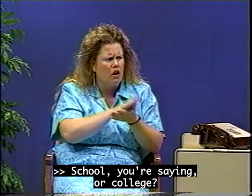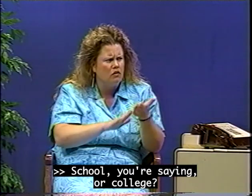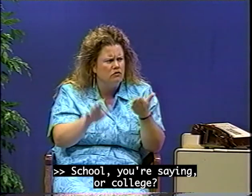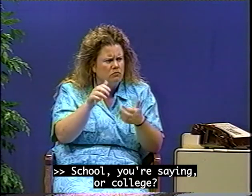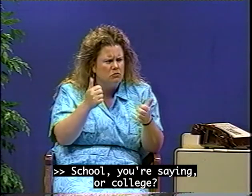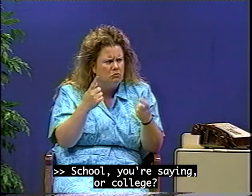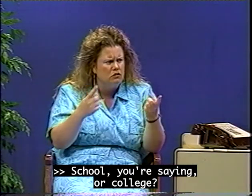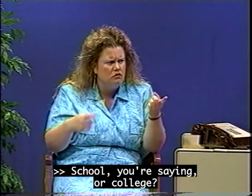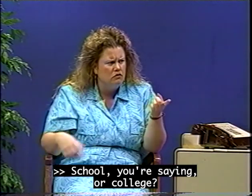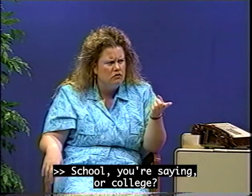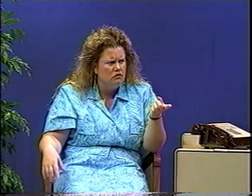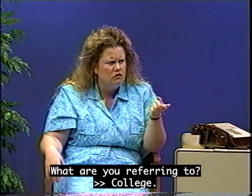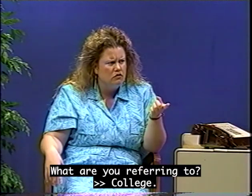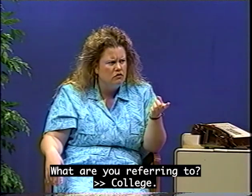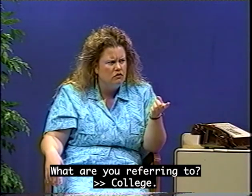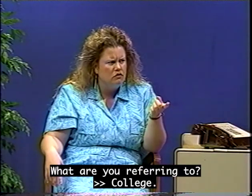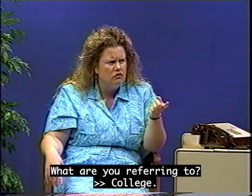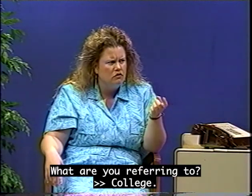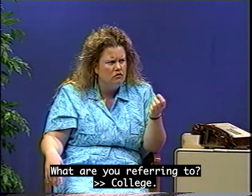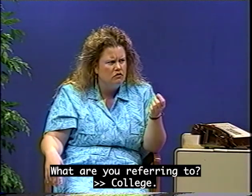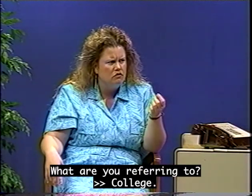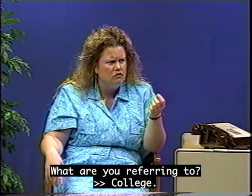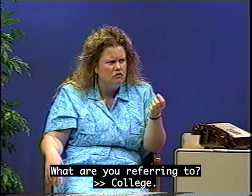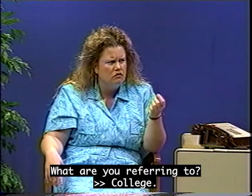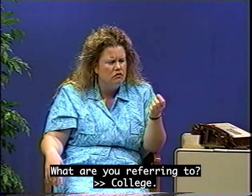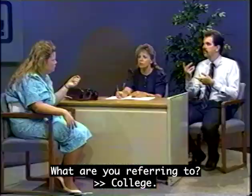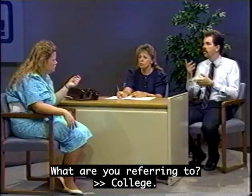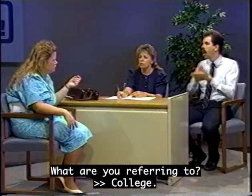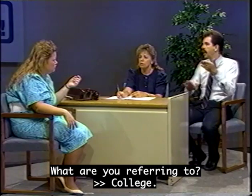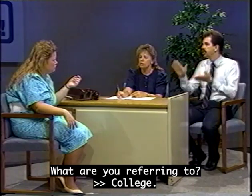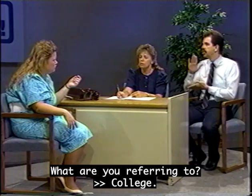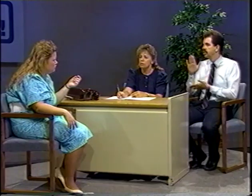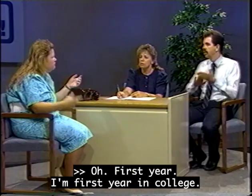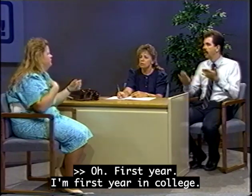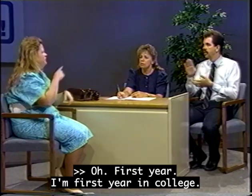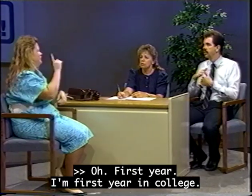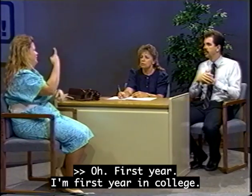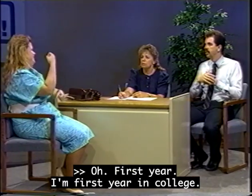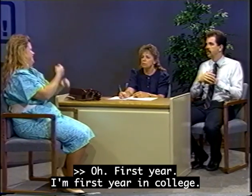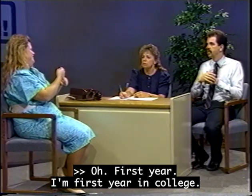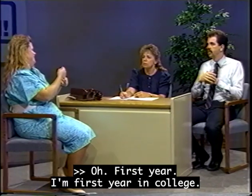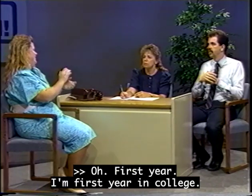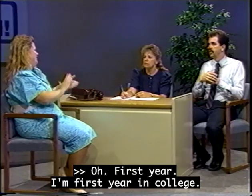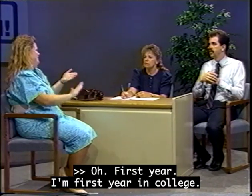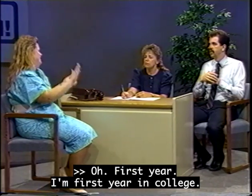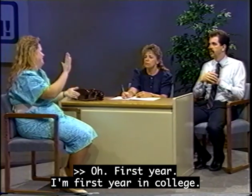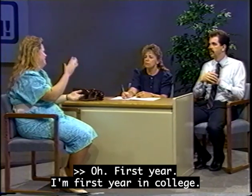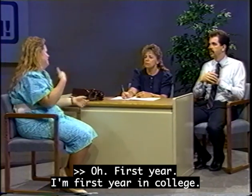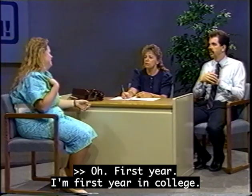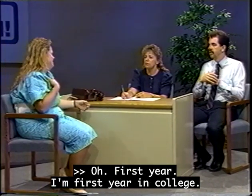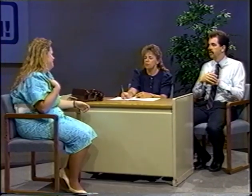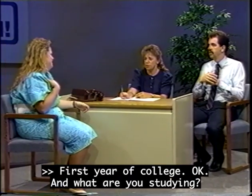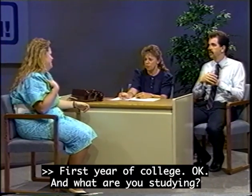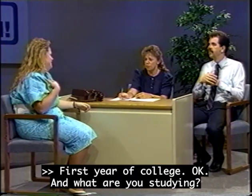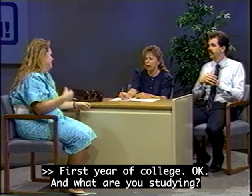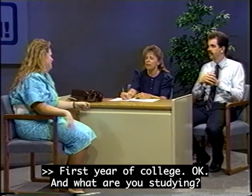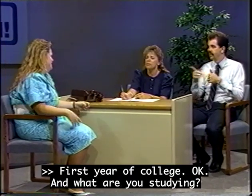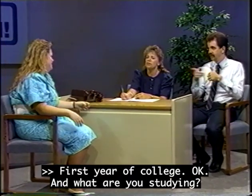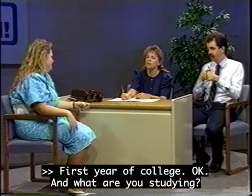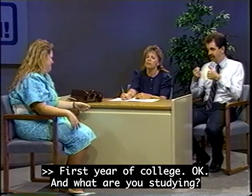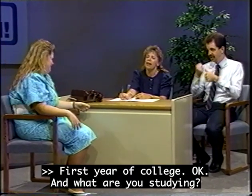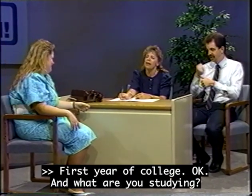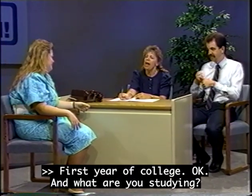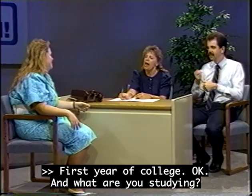School, you're saying, or college? What are you referring to? College. Oh, first year. I'm first year in